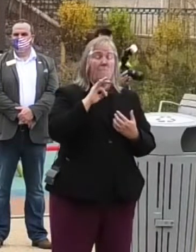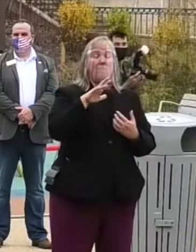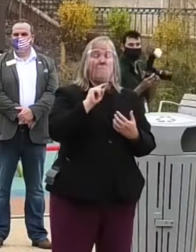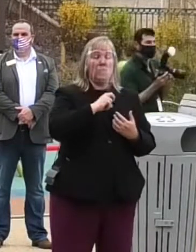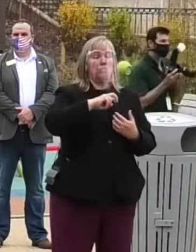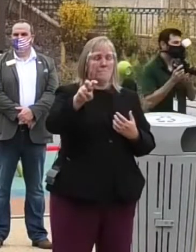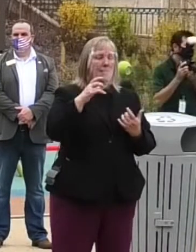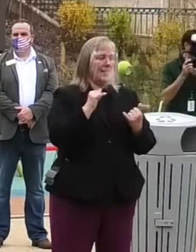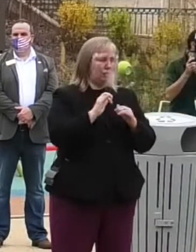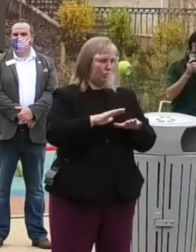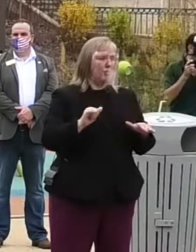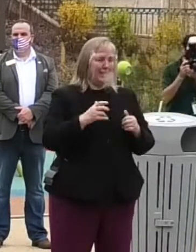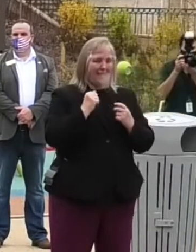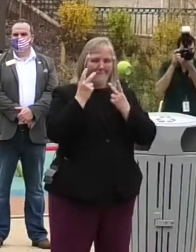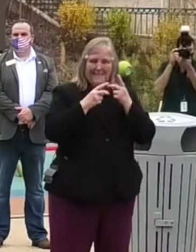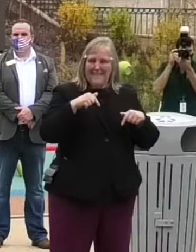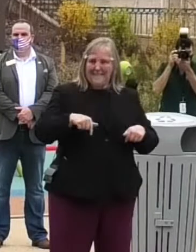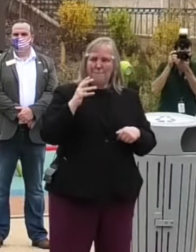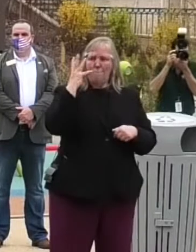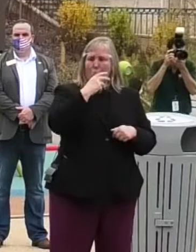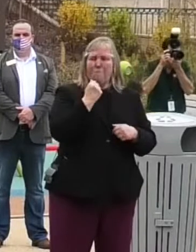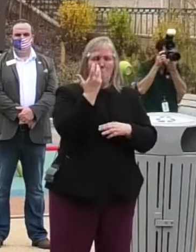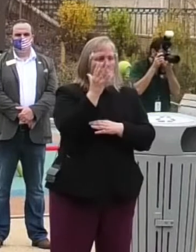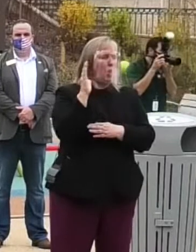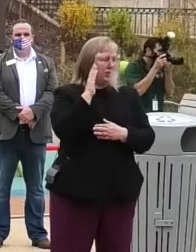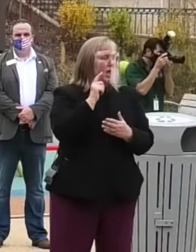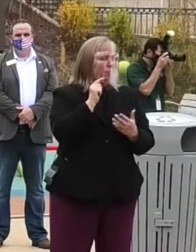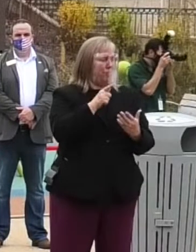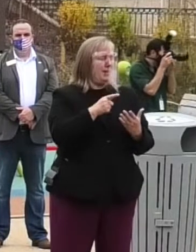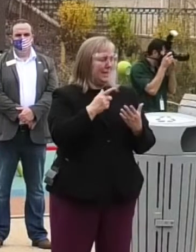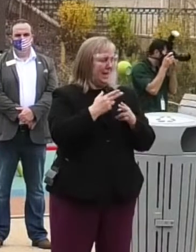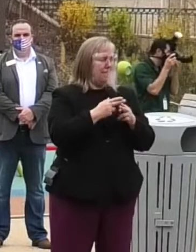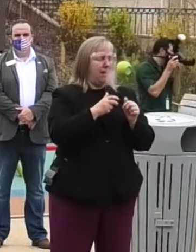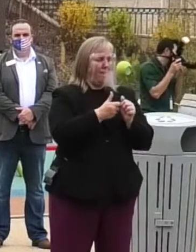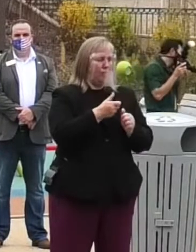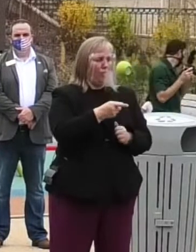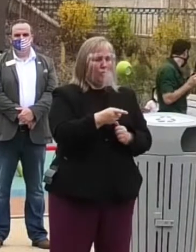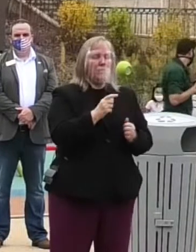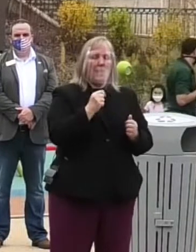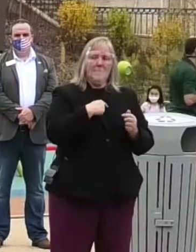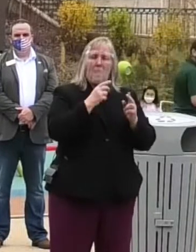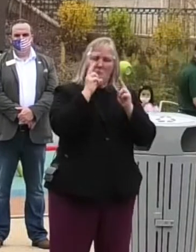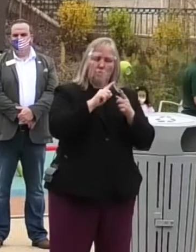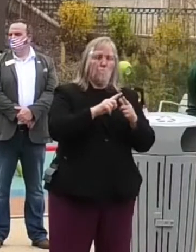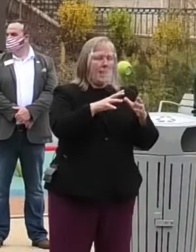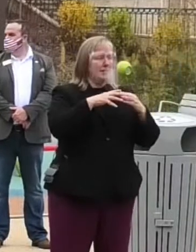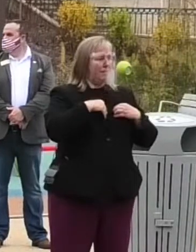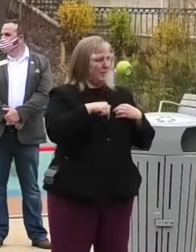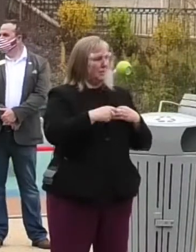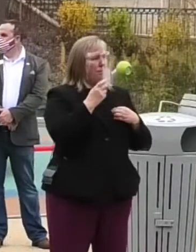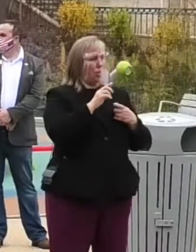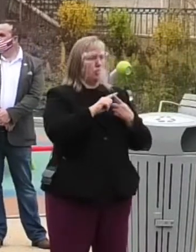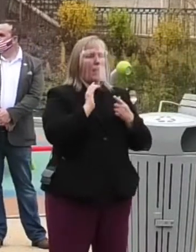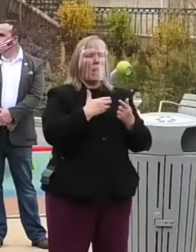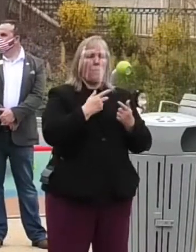beautiful park, which is going to be named after her. It is such an honor for me to accept this park into our park inventory,